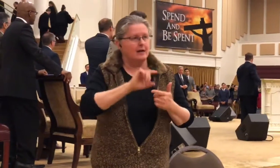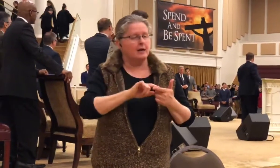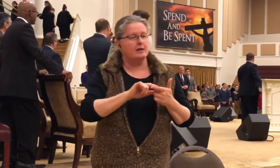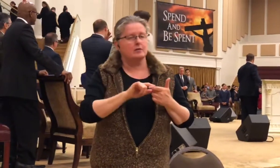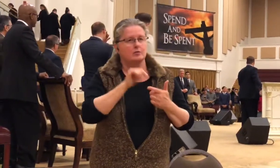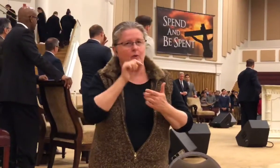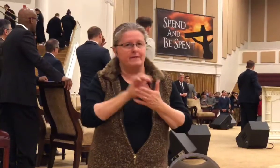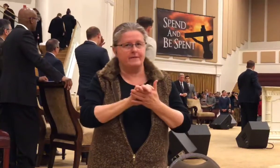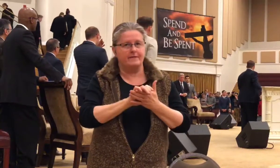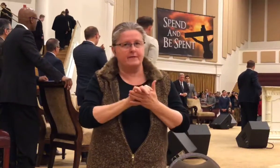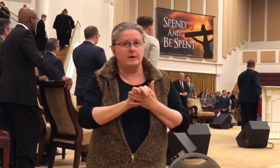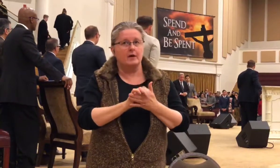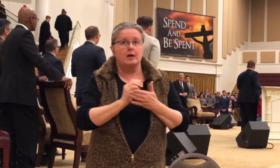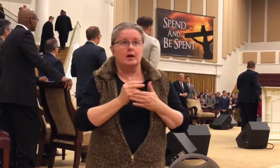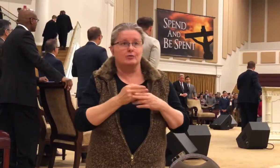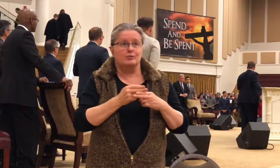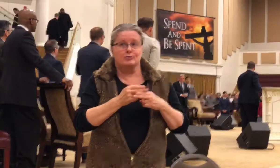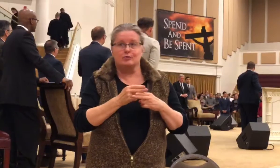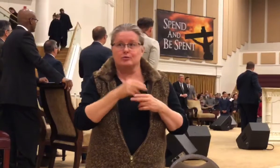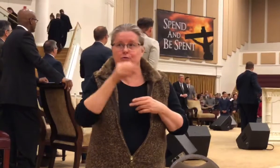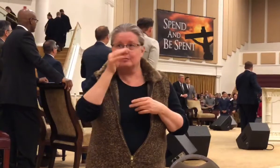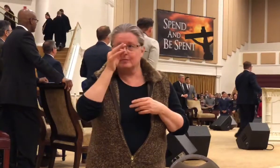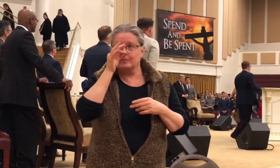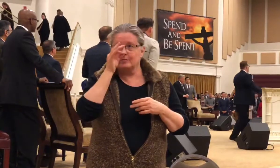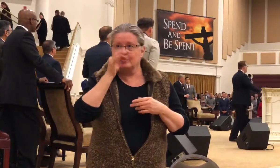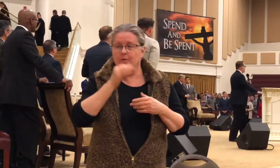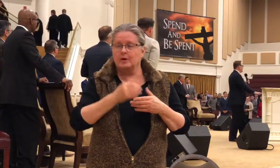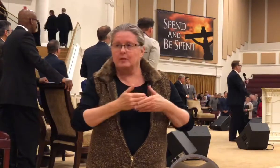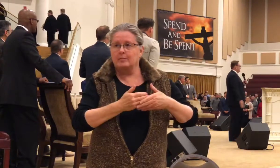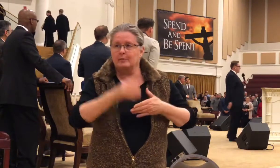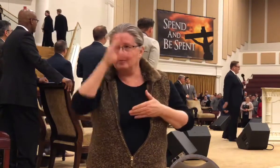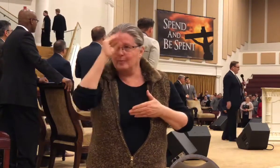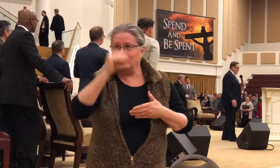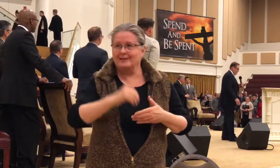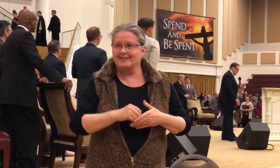their soon-to-be little baby boy. And